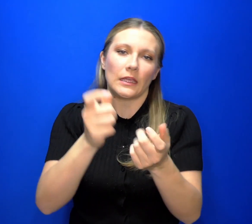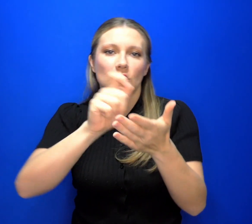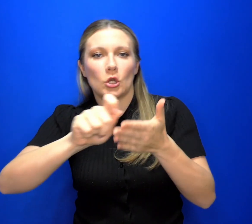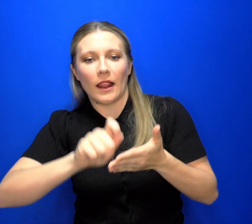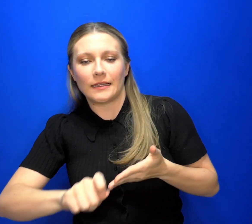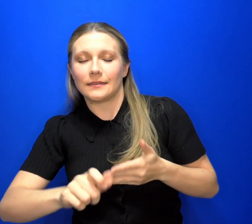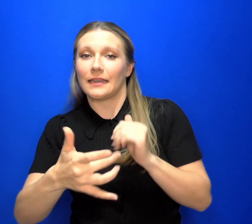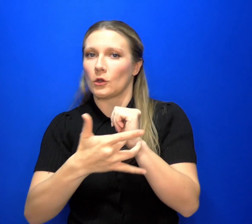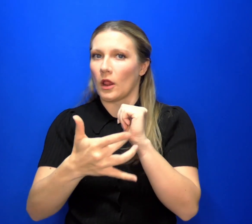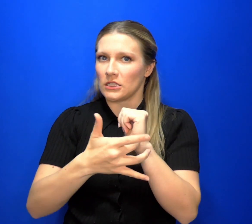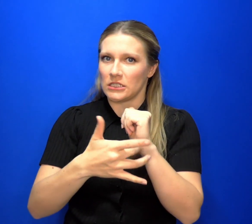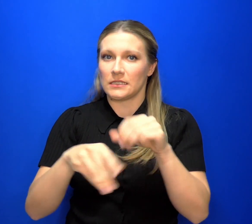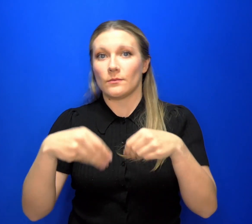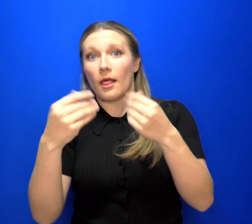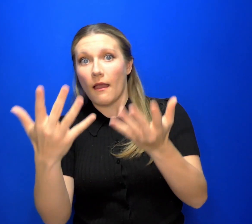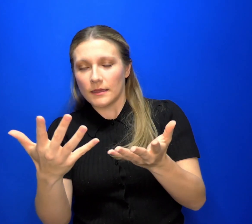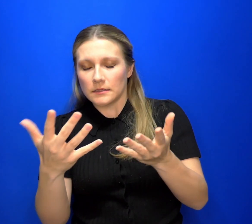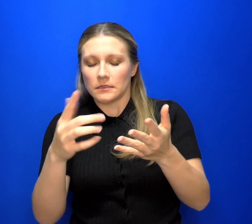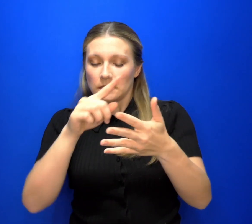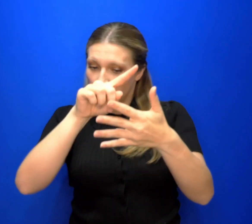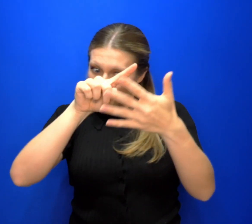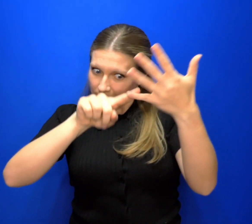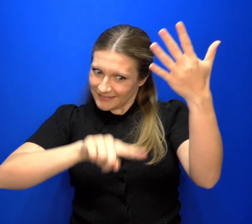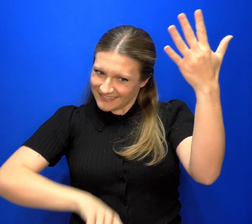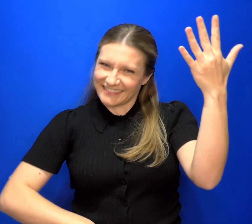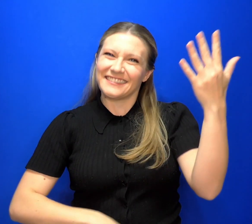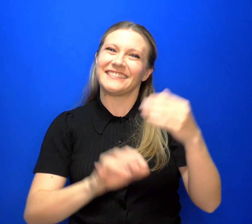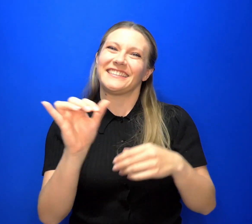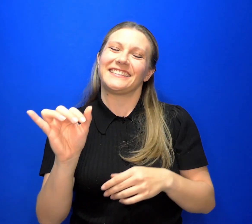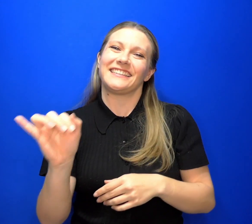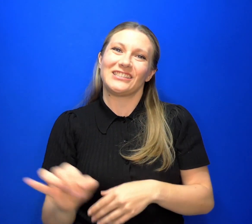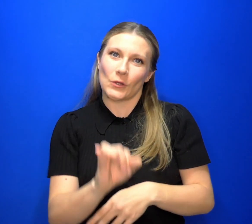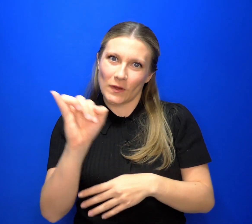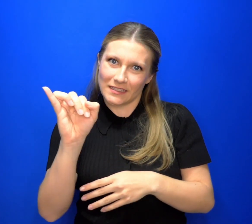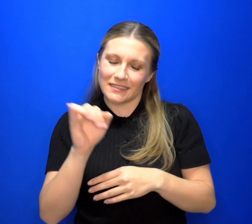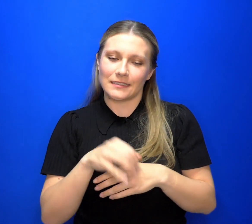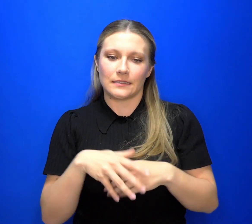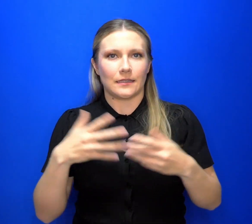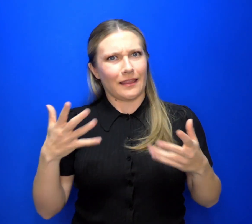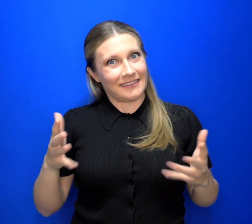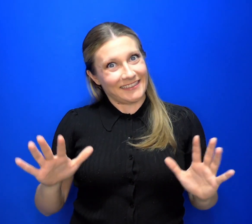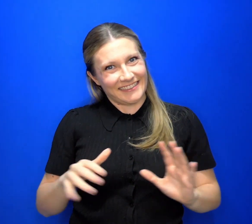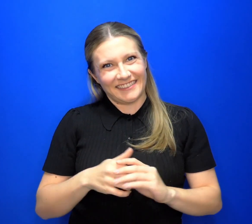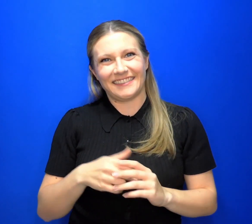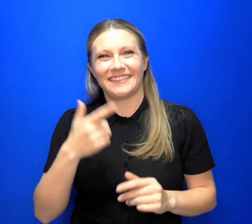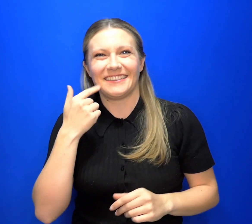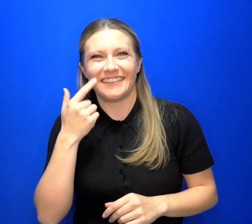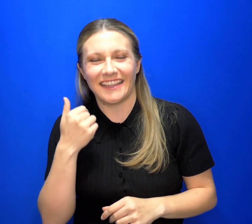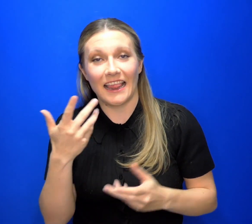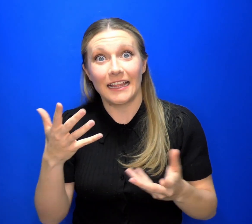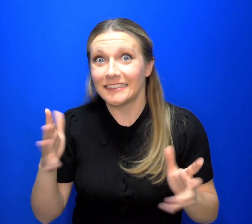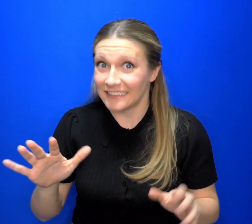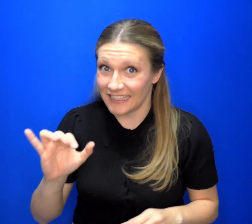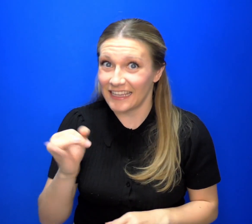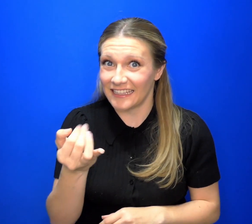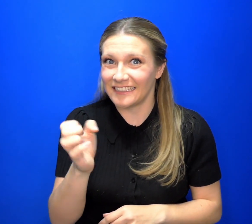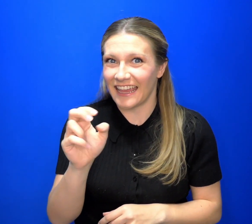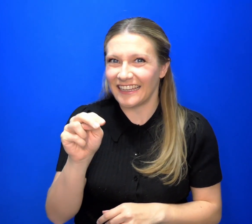technology and supplies, insurance, and that's it. So that's it, Jenny. That's all we